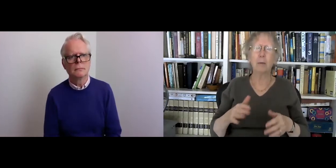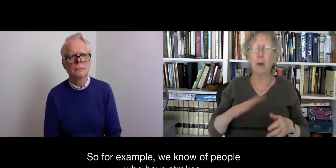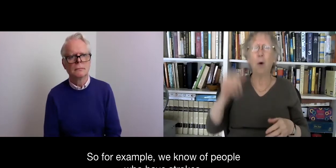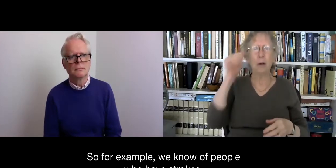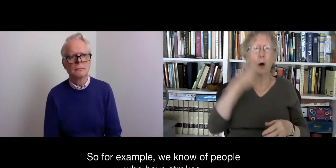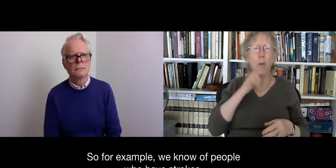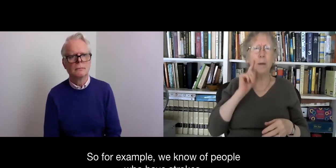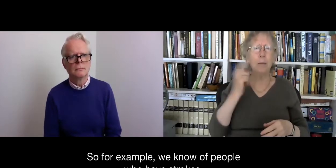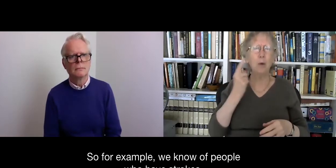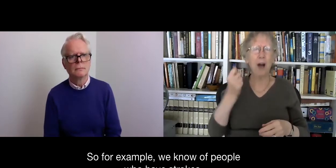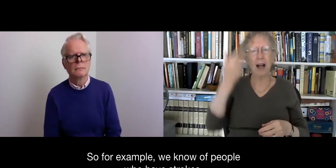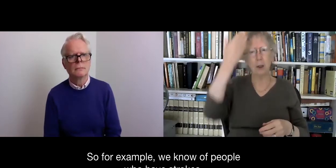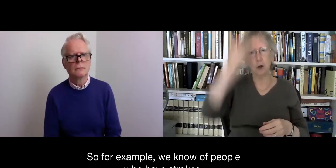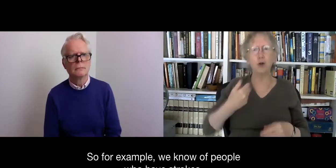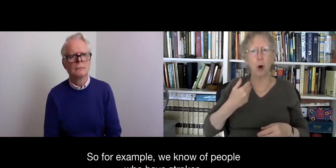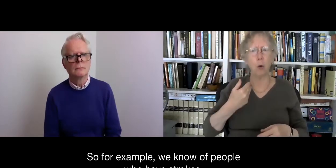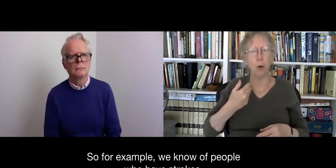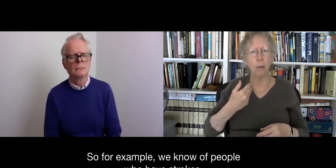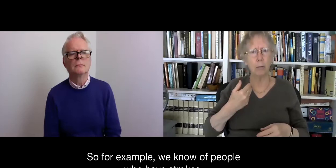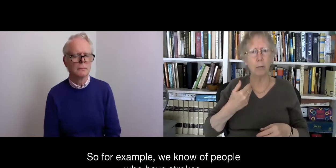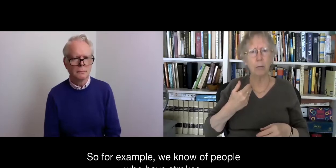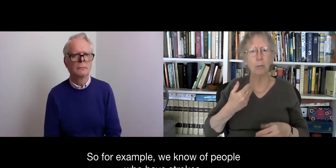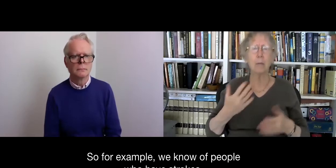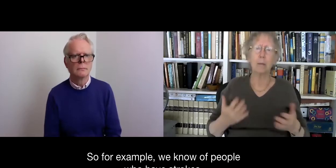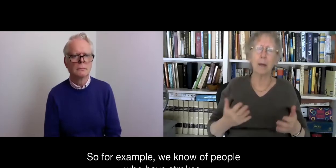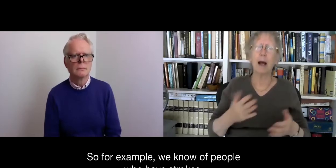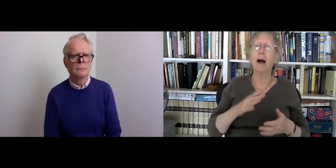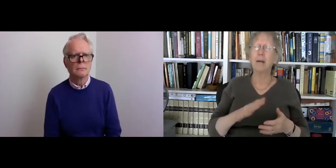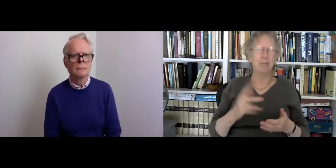So, for example, we know of people who have strokes,